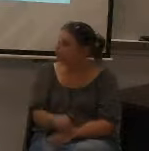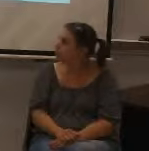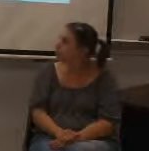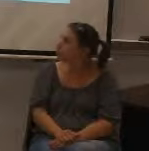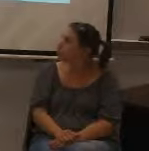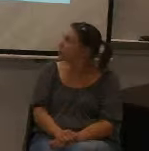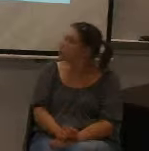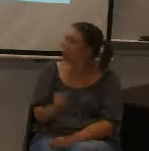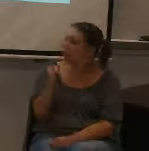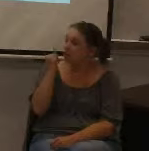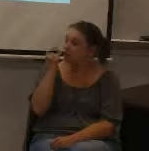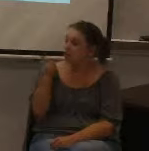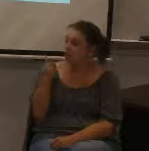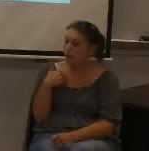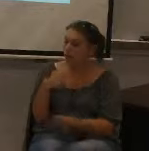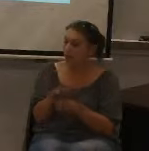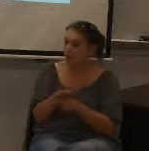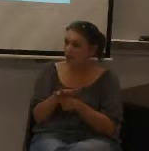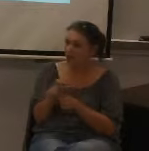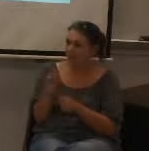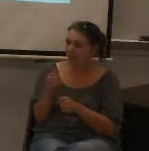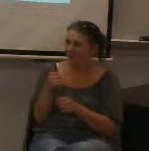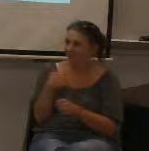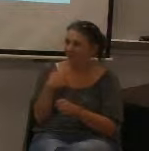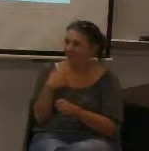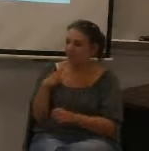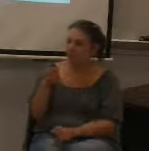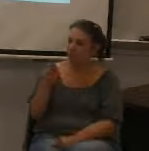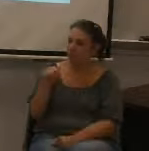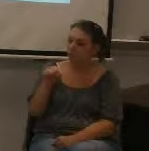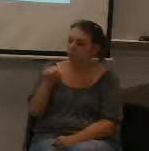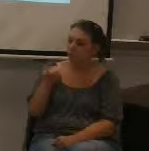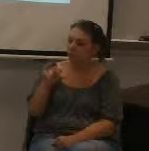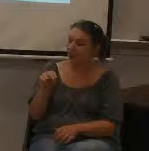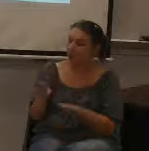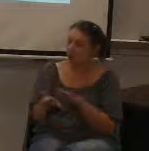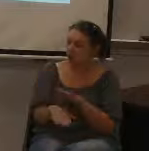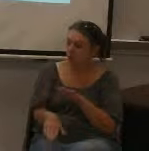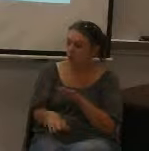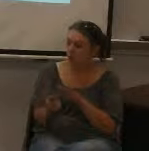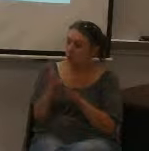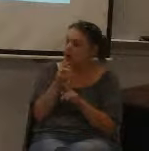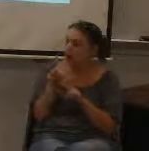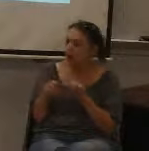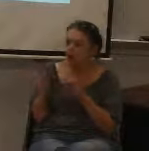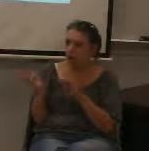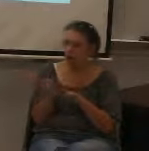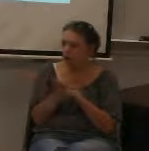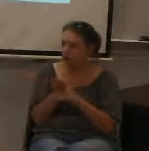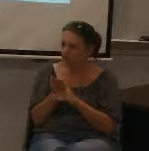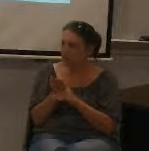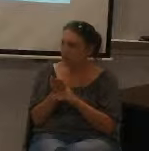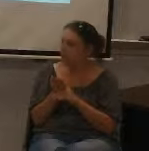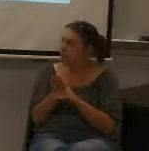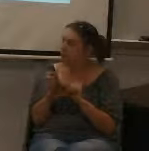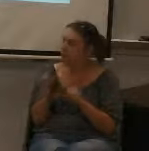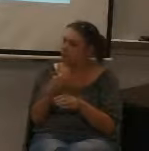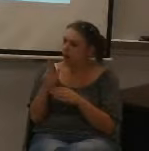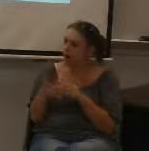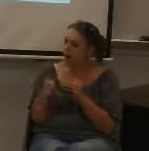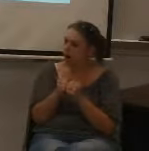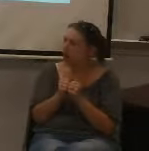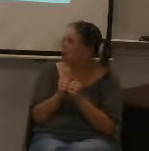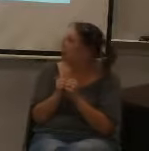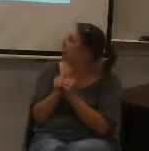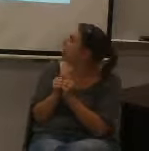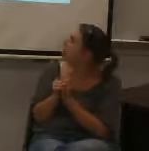If you have an area where you kind of have a basin underground that water can't flow through, you can actually end up with a perched